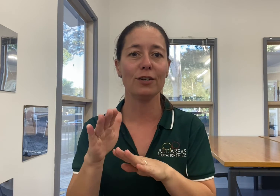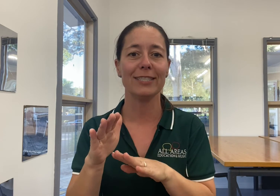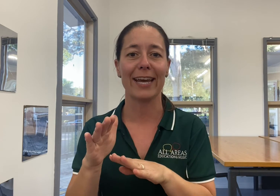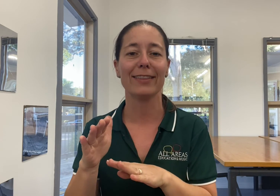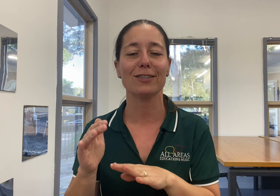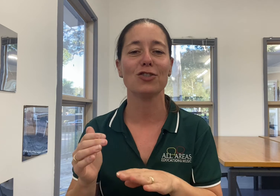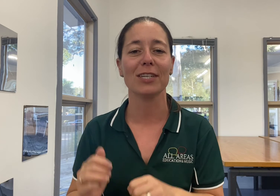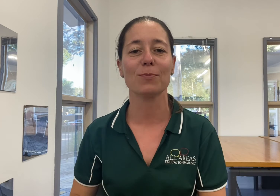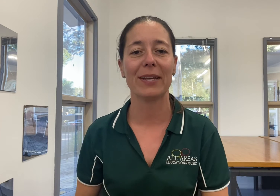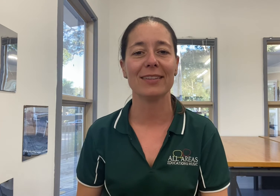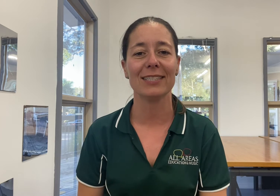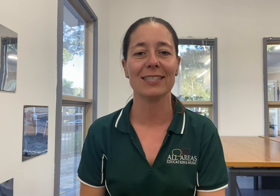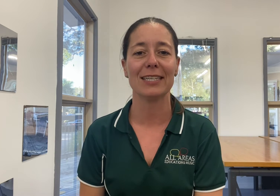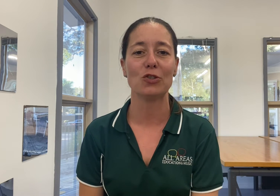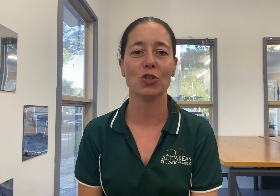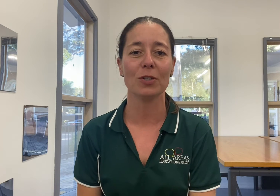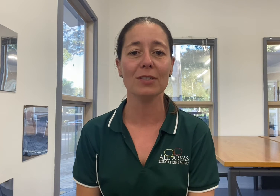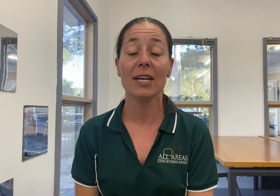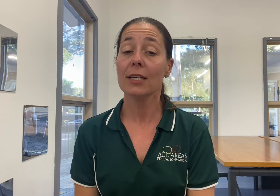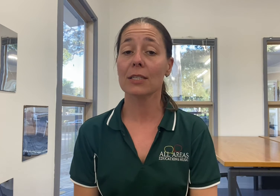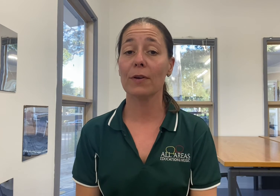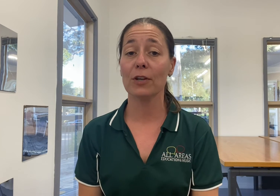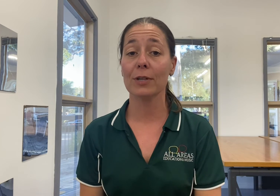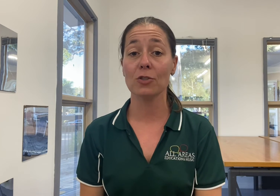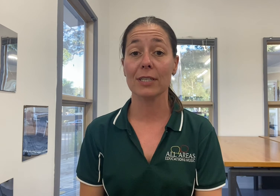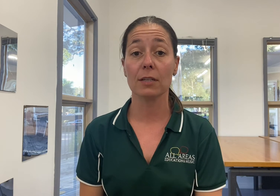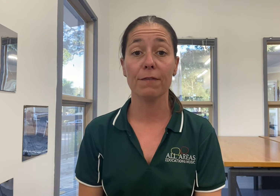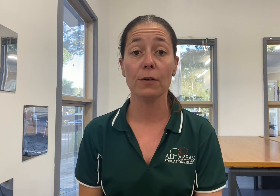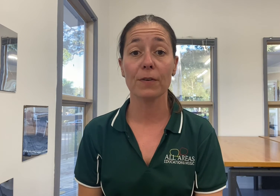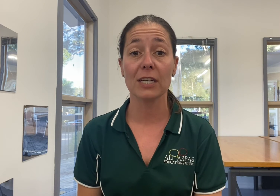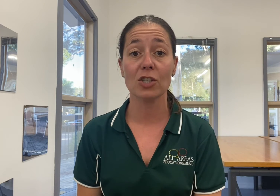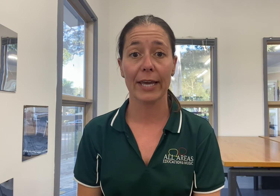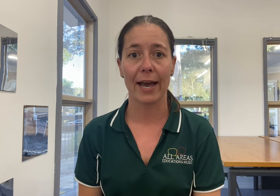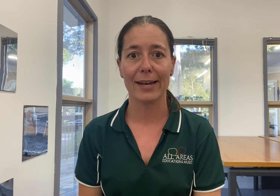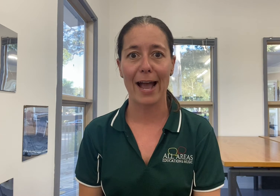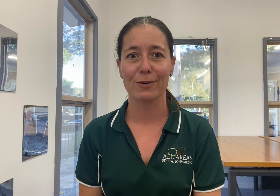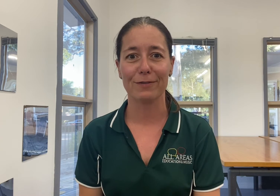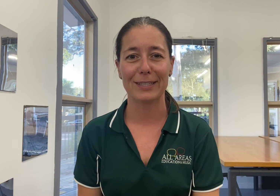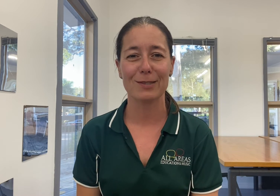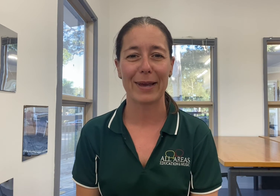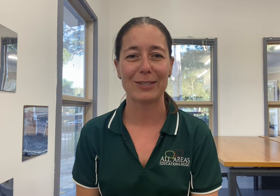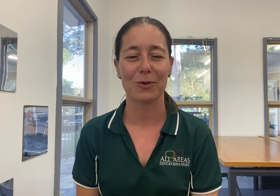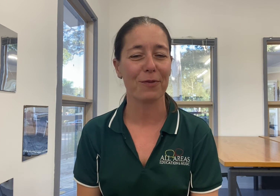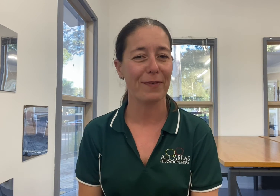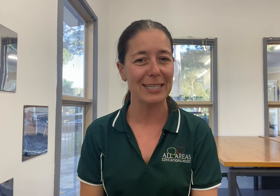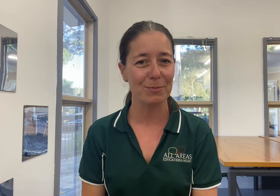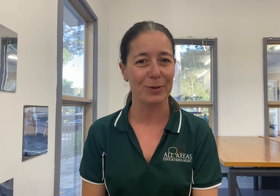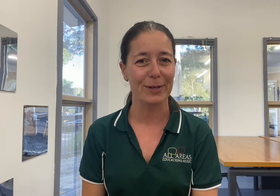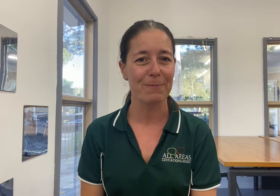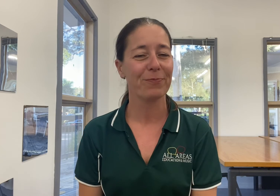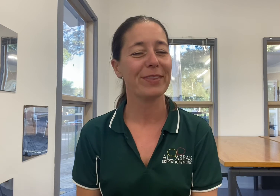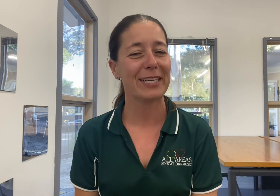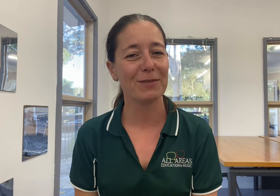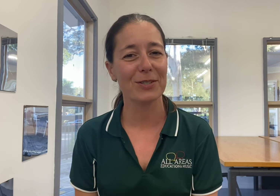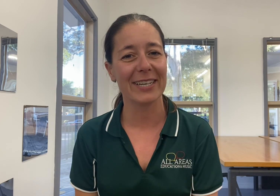date that's just been listed in June. So if you're interested, feel free to check out our events page on Facebook. Thanks for